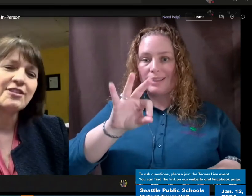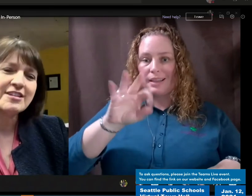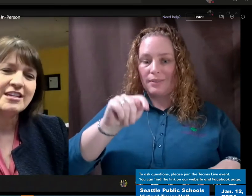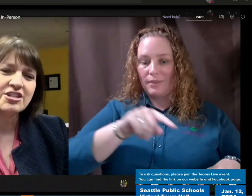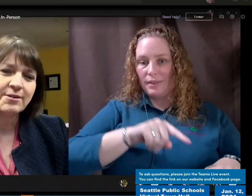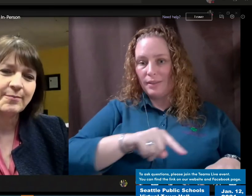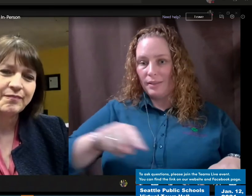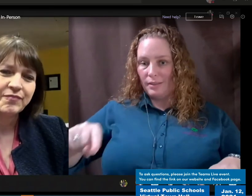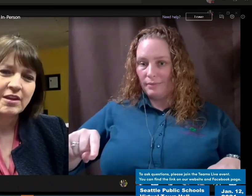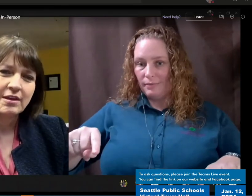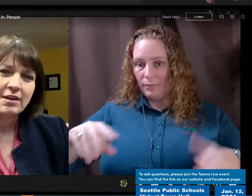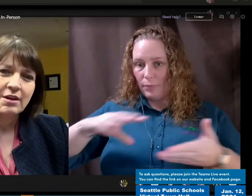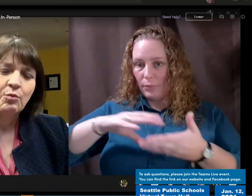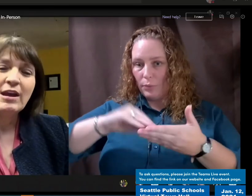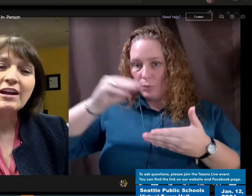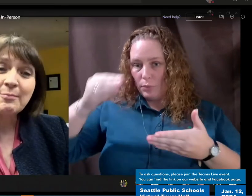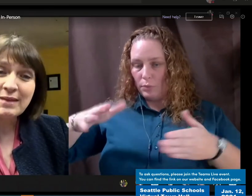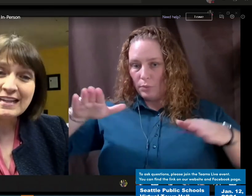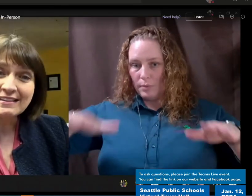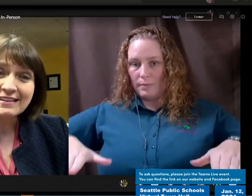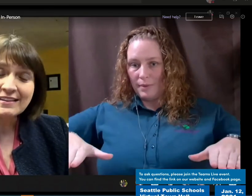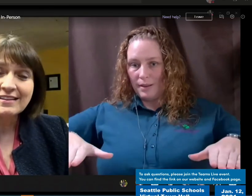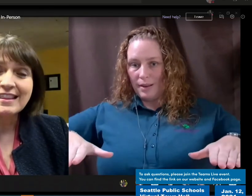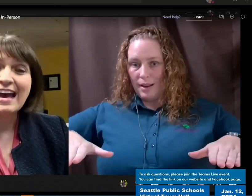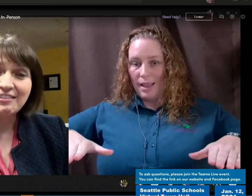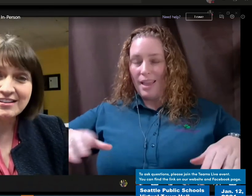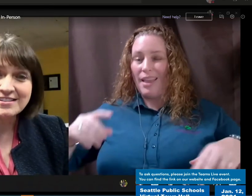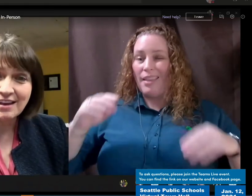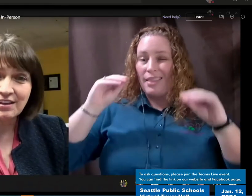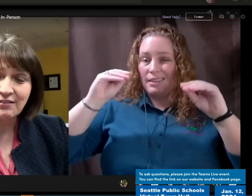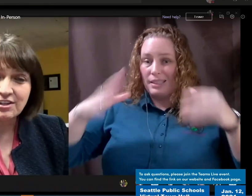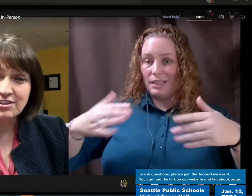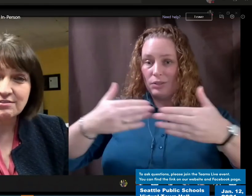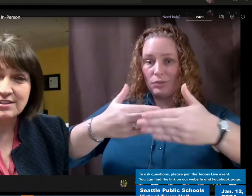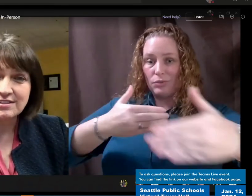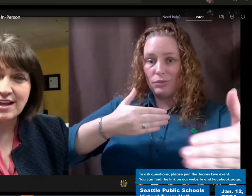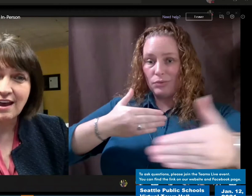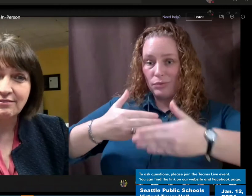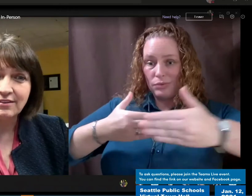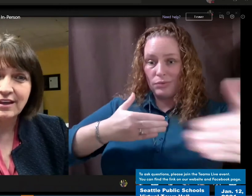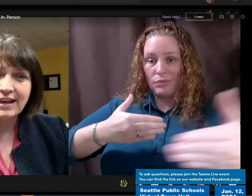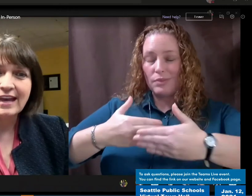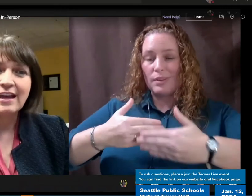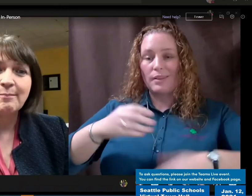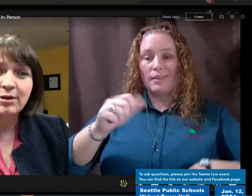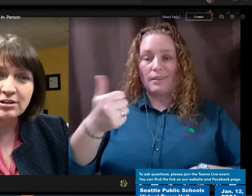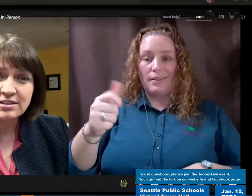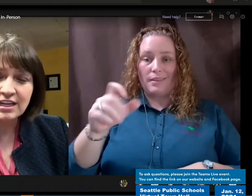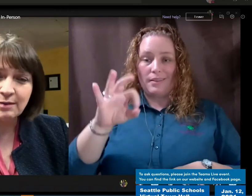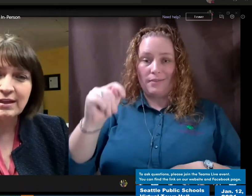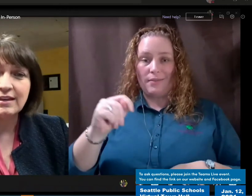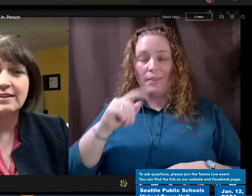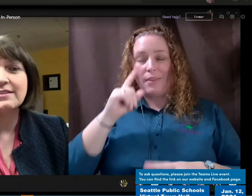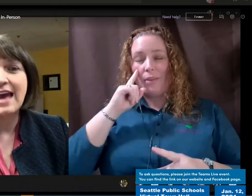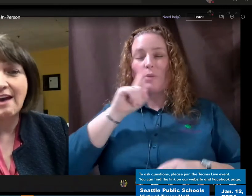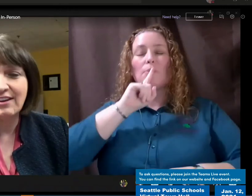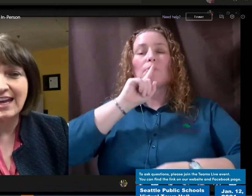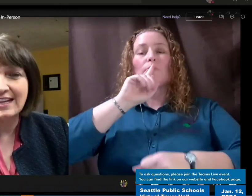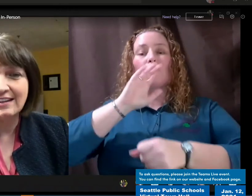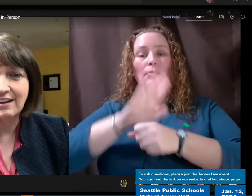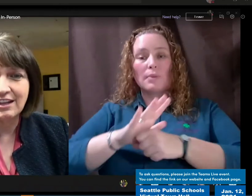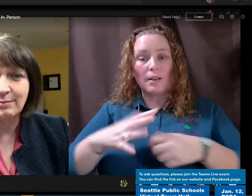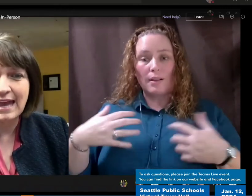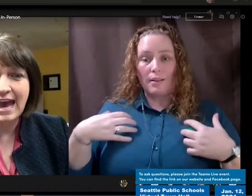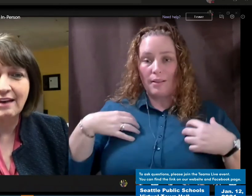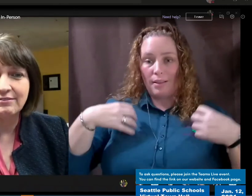for the teacher. We are committed to the health and safety of our students and staff, and I'm personally committed to advocating